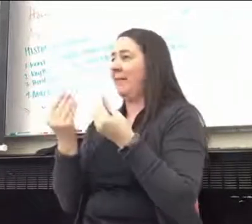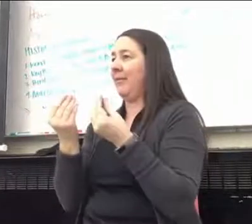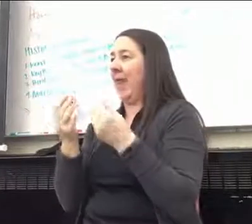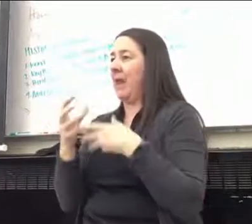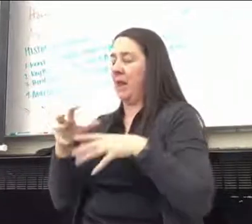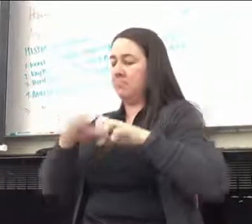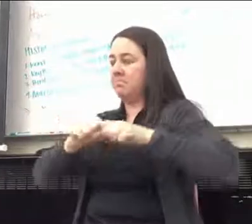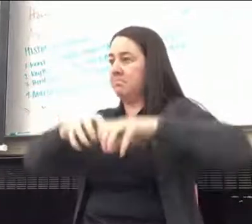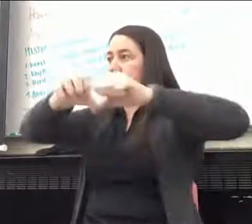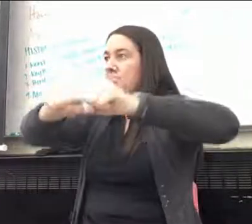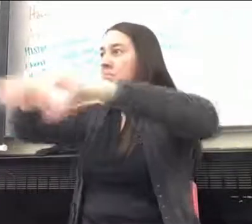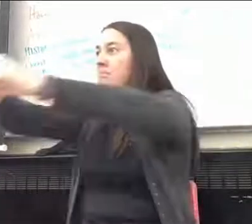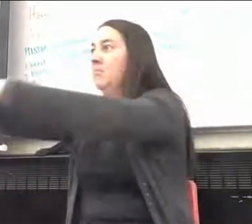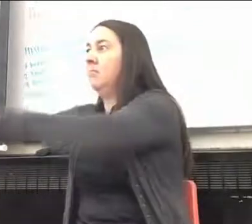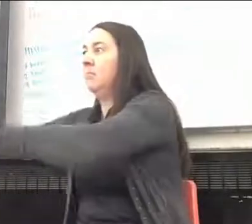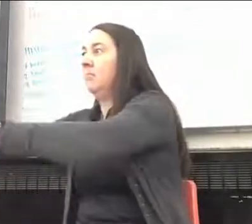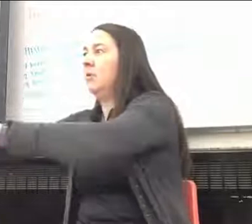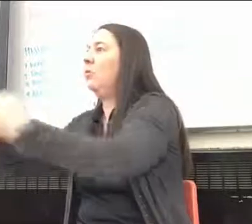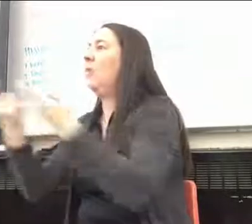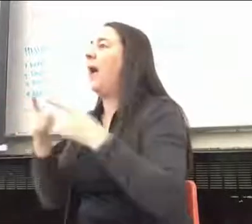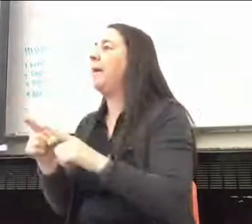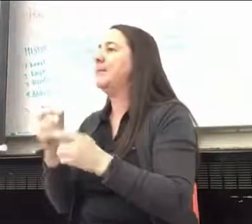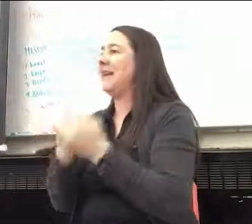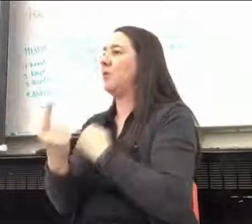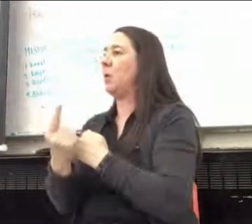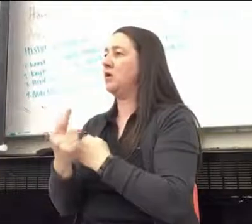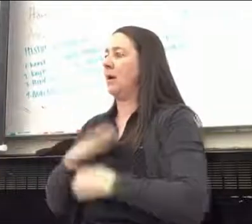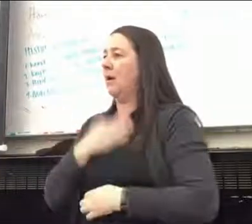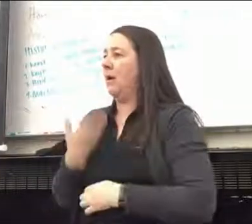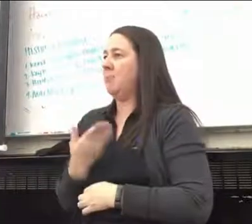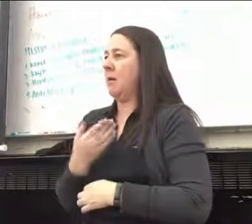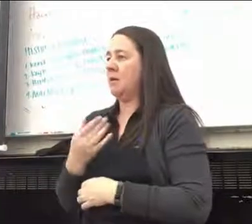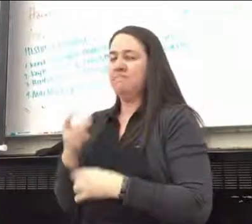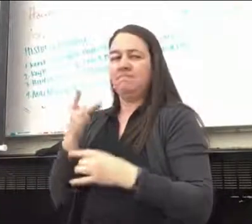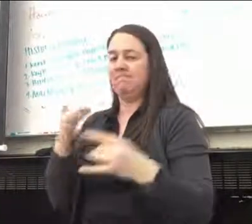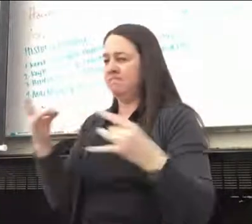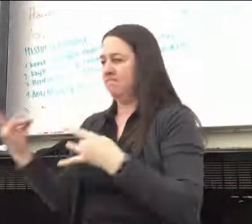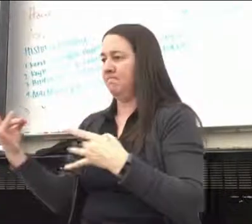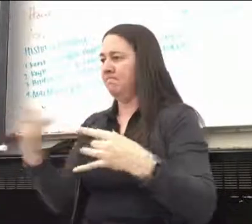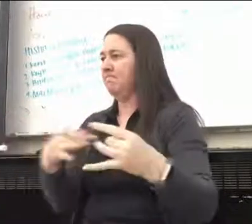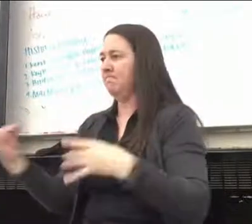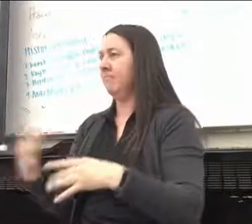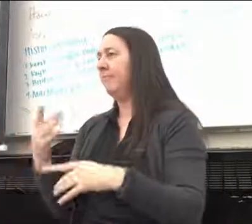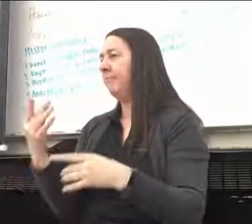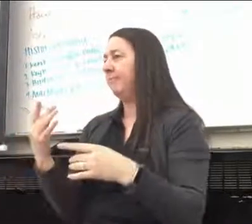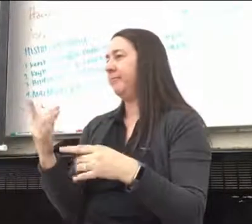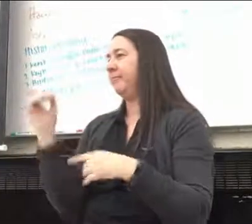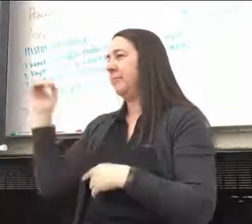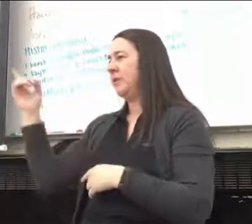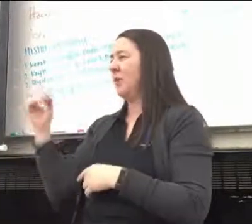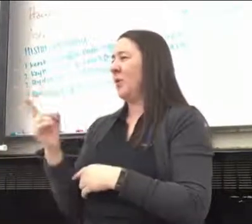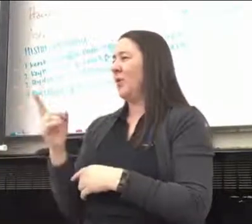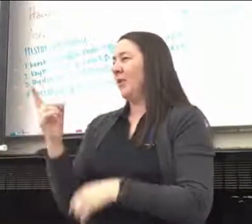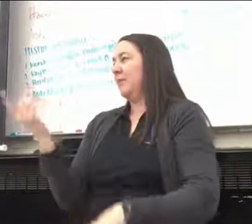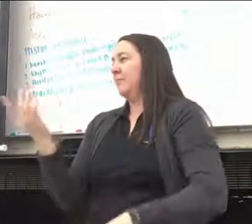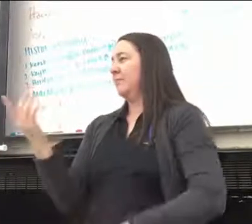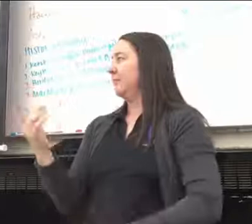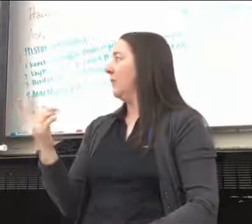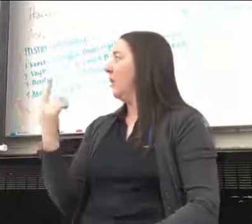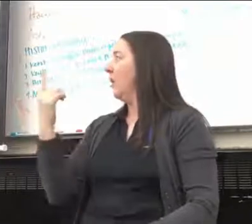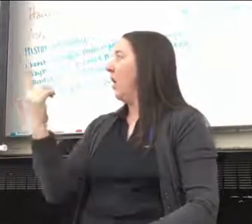land grabs, everyone begins to hate each other. So, for example, in this case, United Kingdom's going to say, well, why don't I